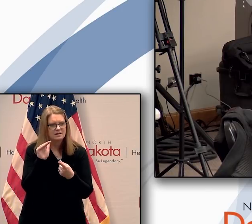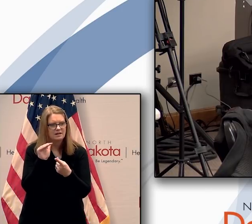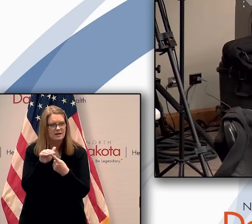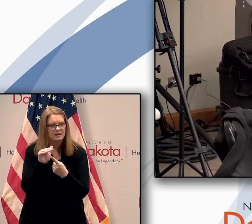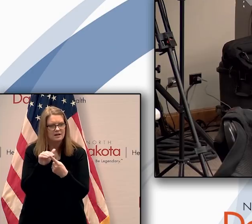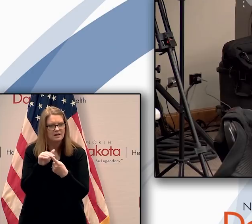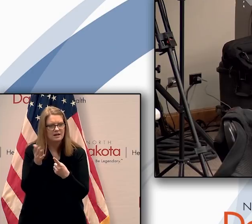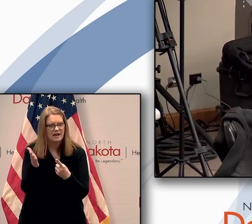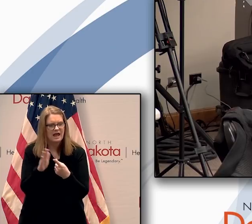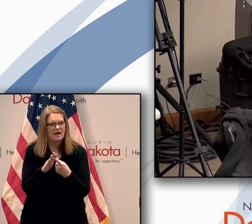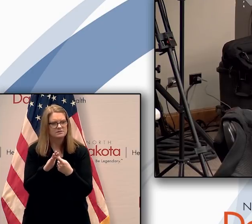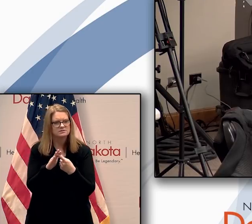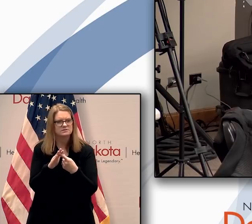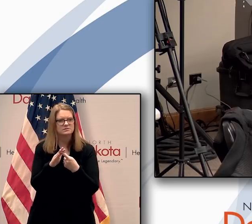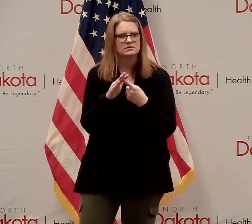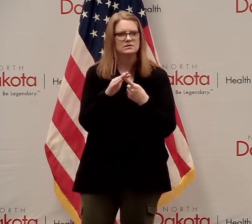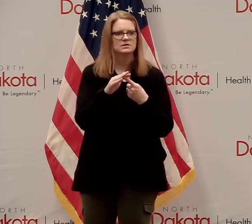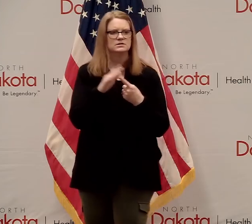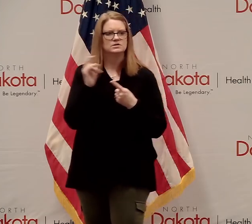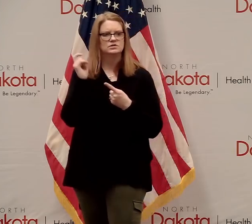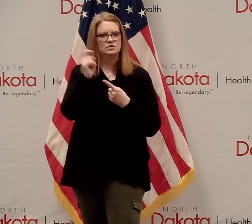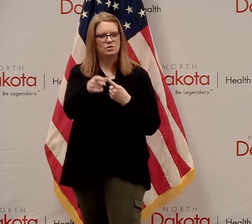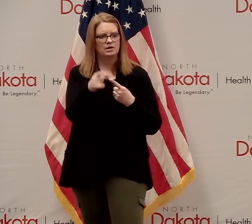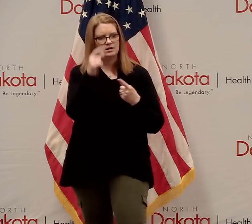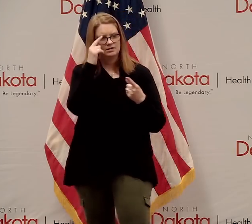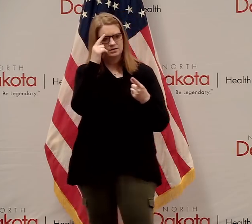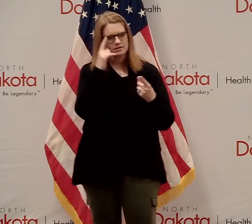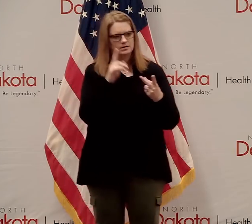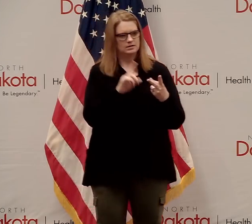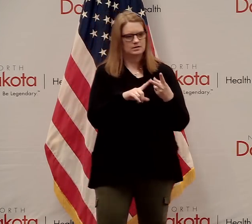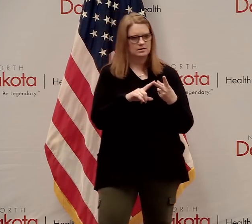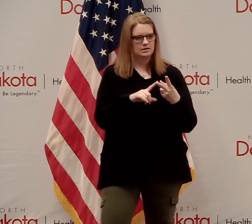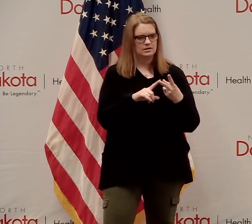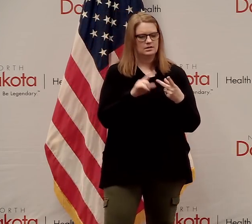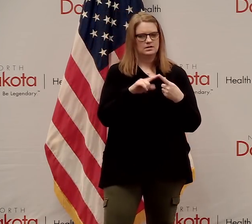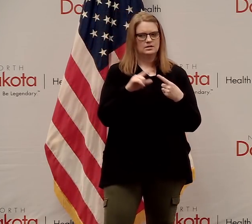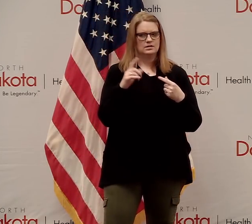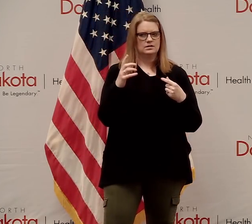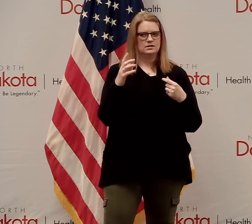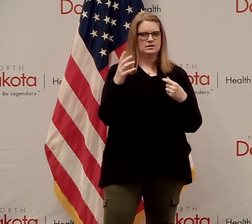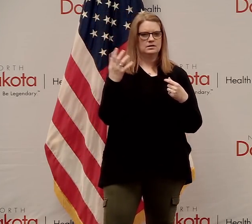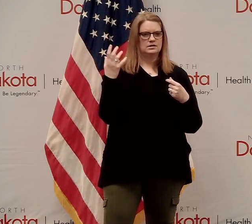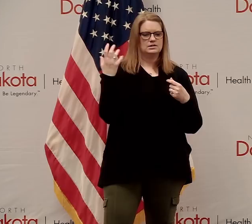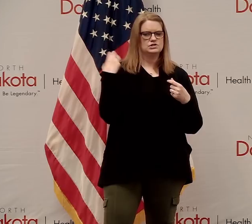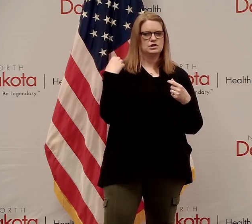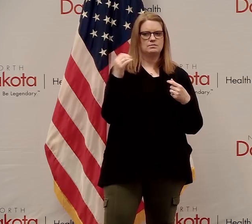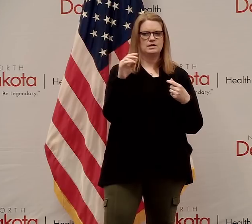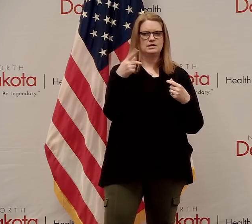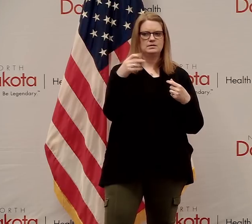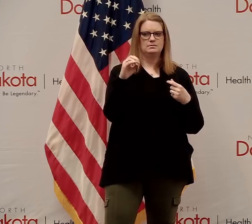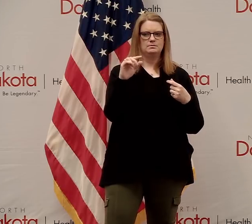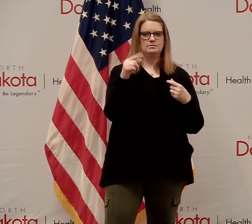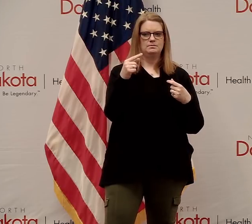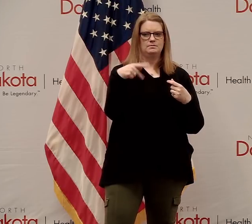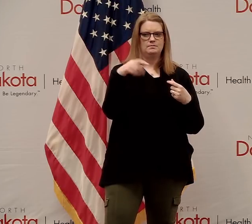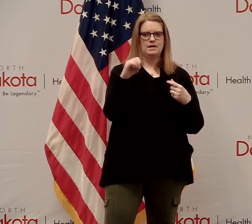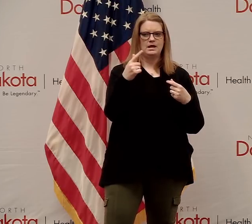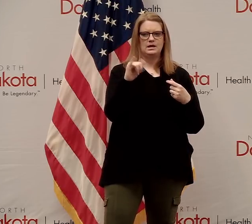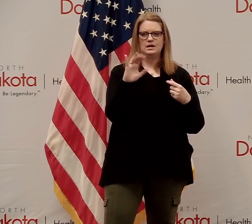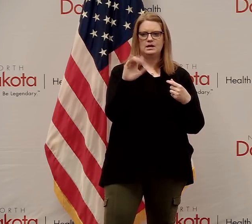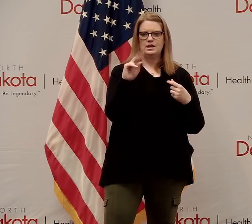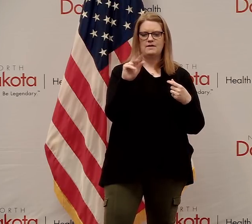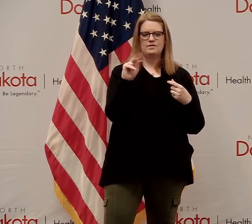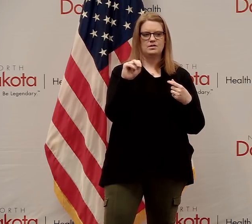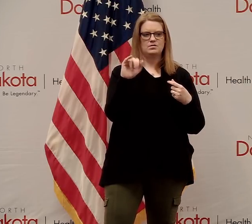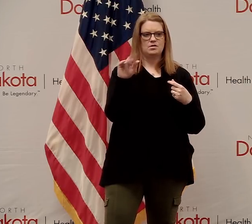growing demand on food banks? It was brought up to us by Chairman Peggy Kavanaugh in the Spirit Lake tribe during our